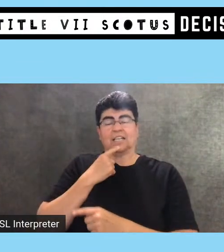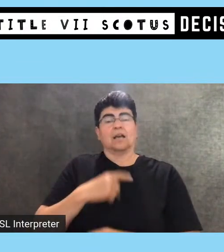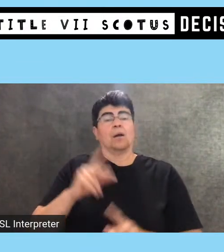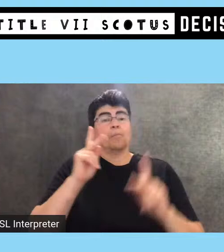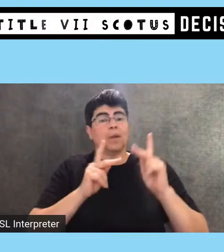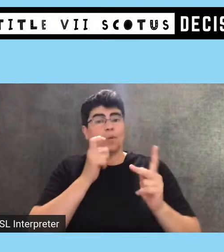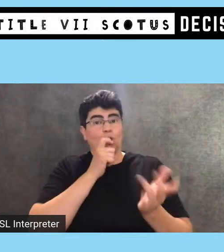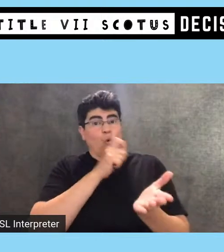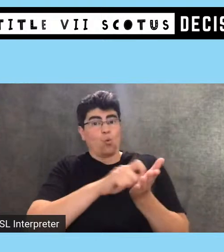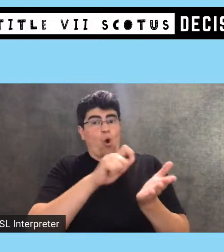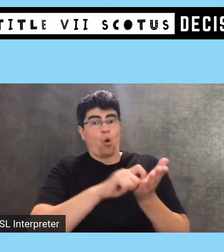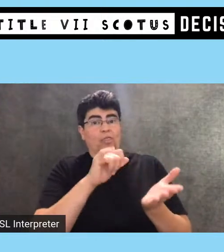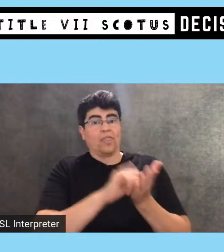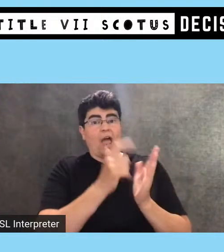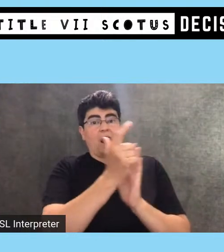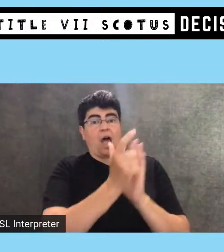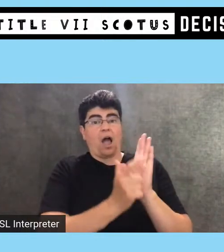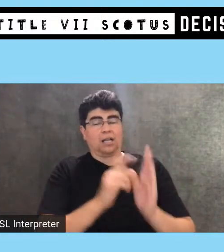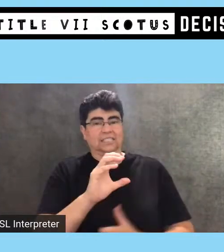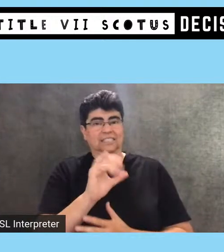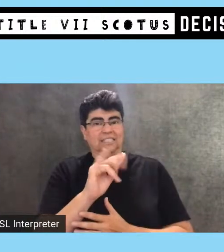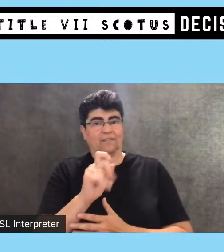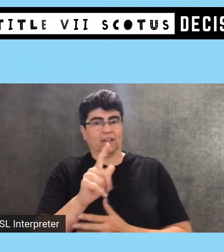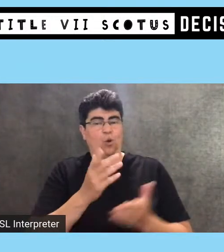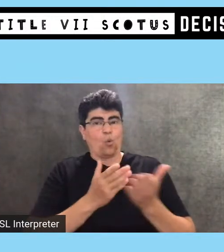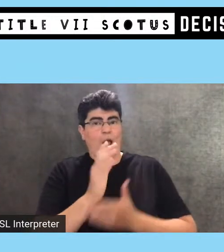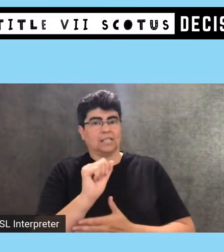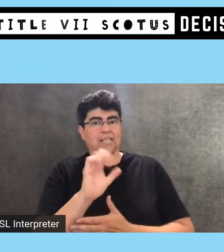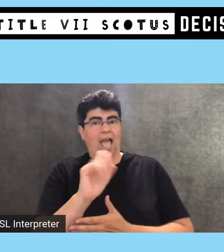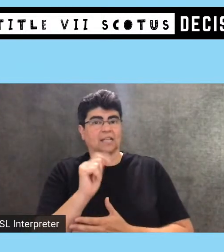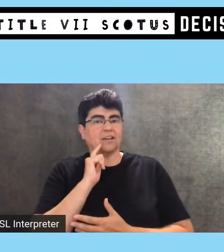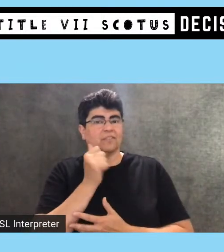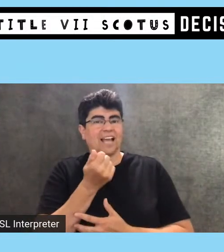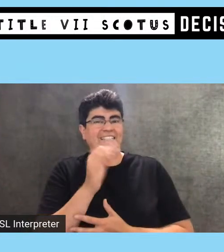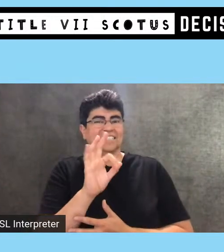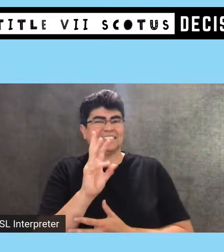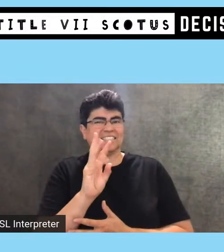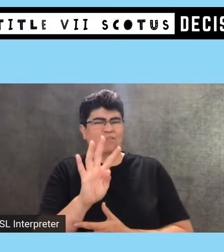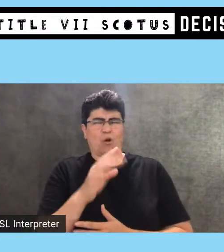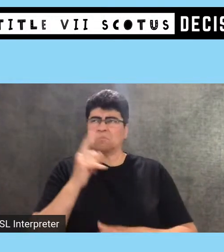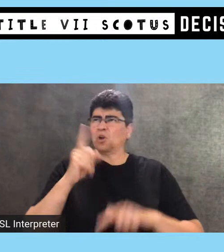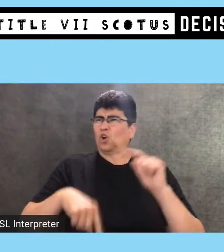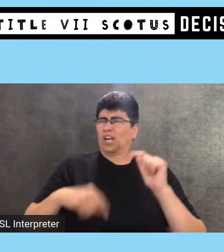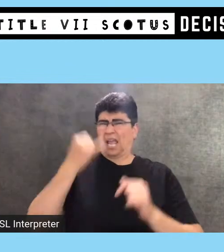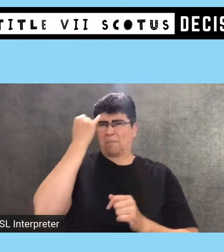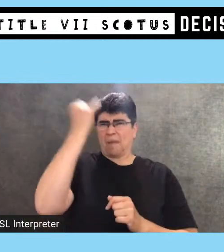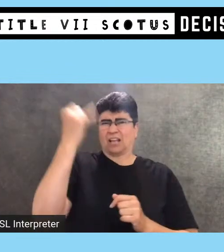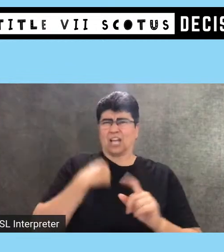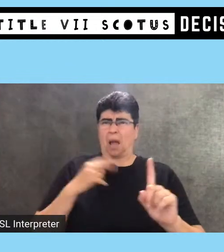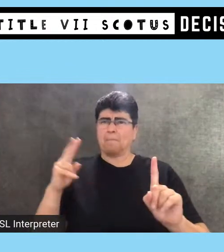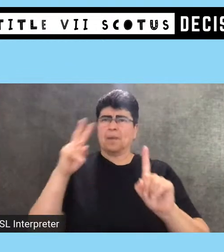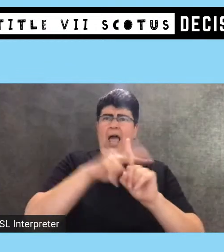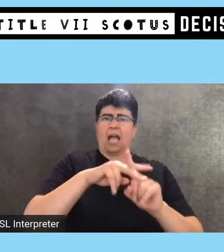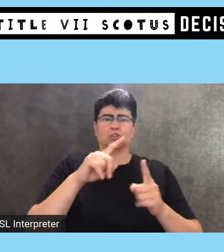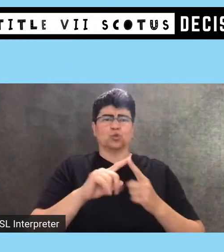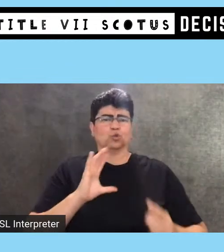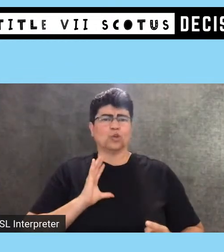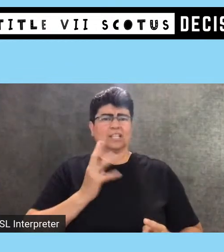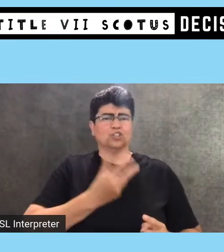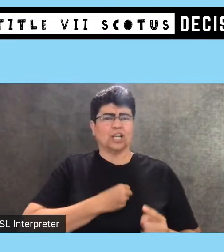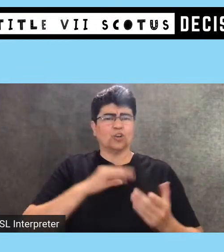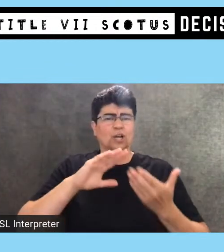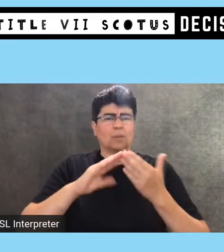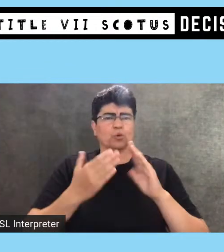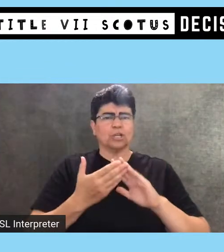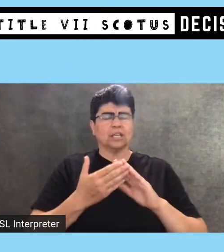wrote this law, the Civil Rights Act of 1964, didn't imagine it applying to the transgender community.